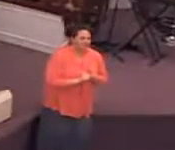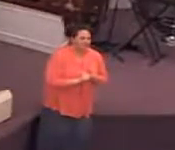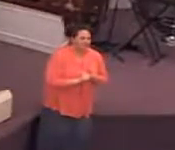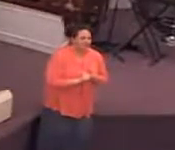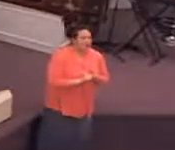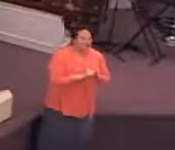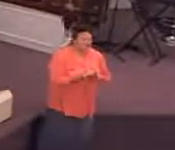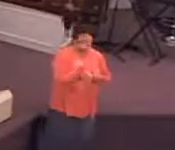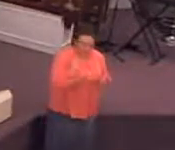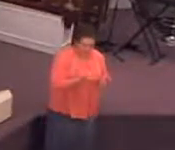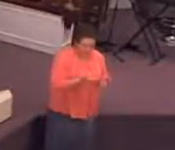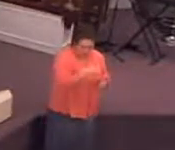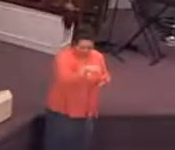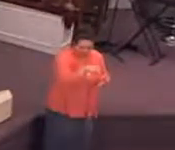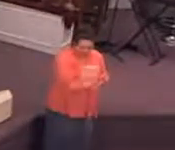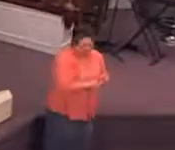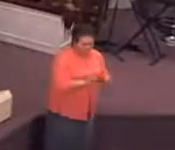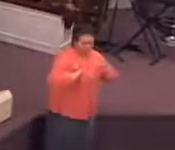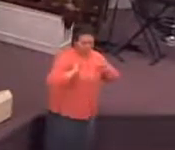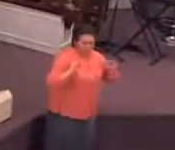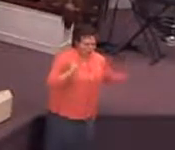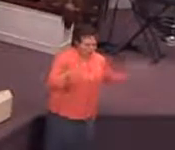be saved.